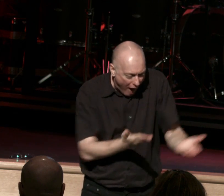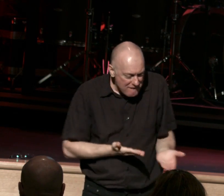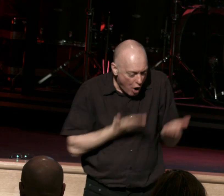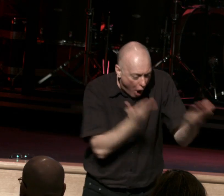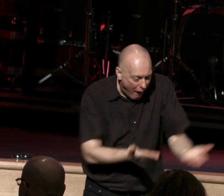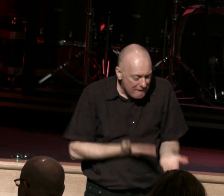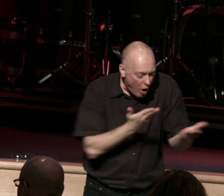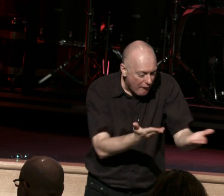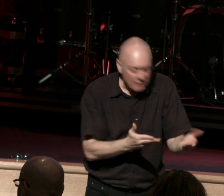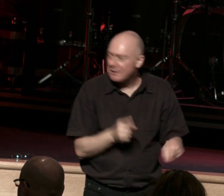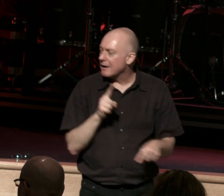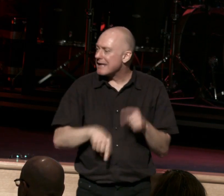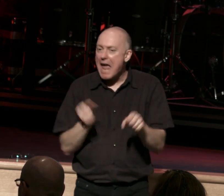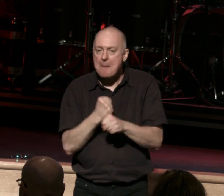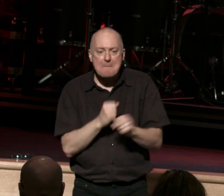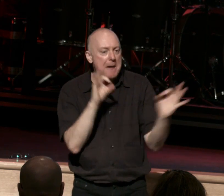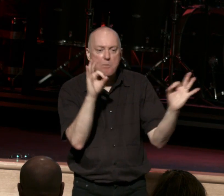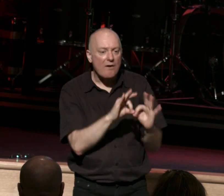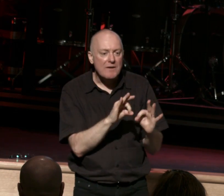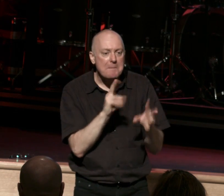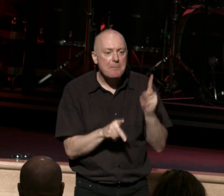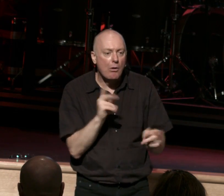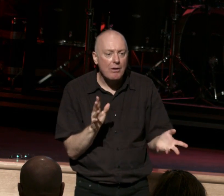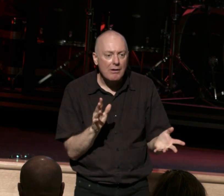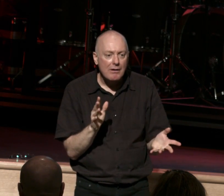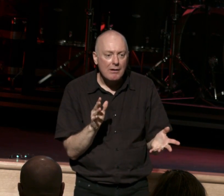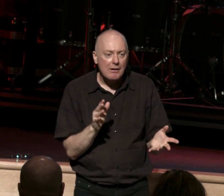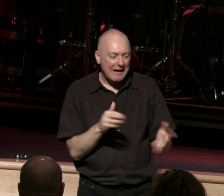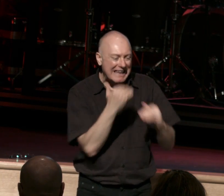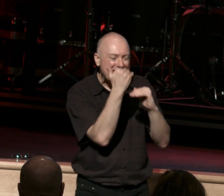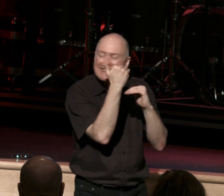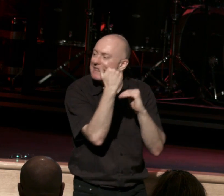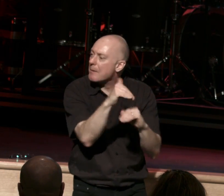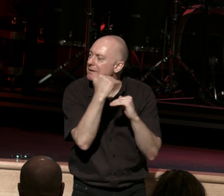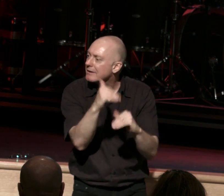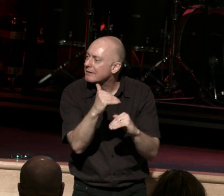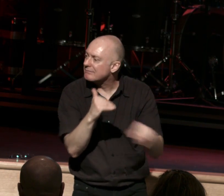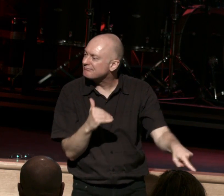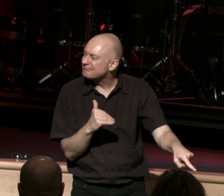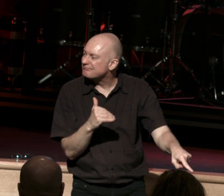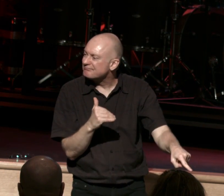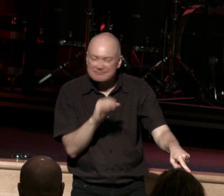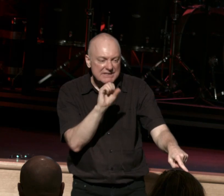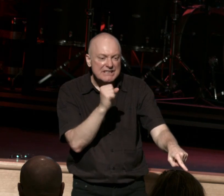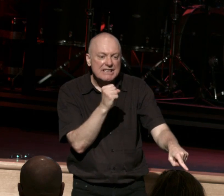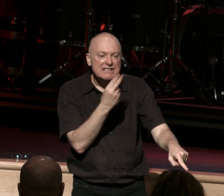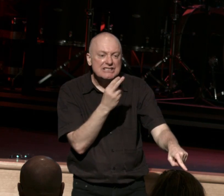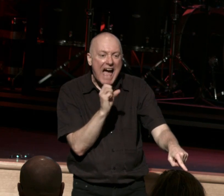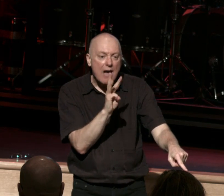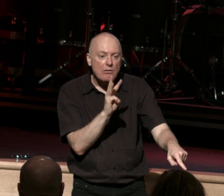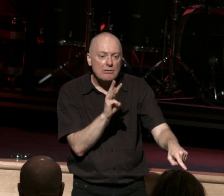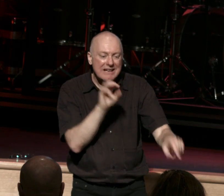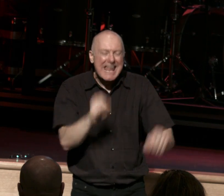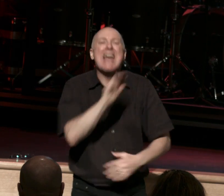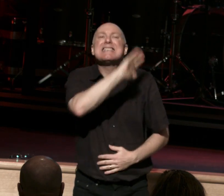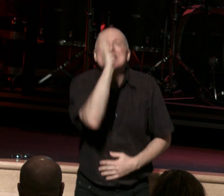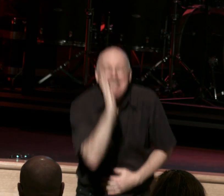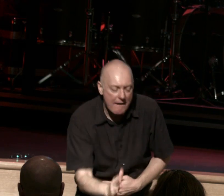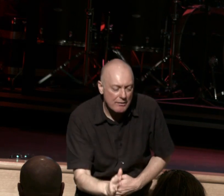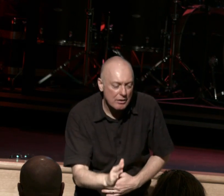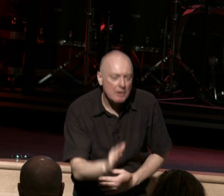offered every year, make perfect those who draw near. Here is the limitation of the shadow. It can